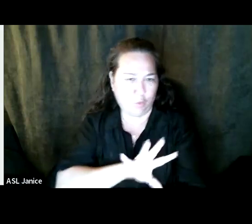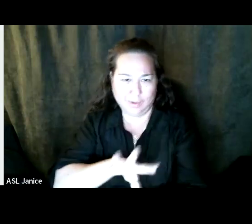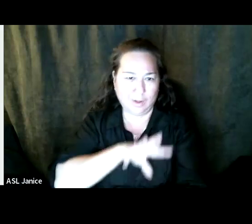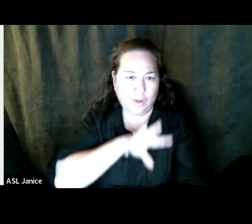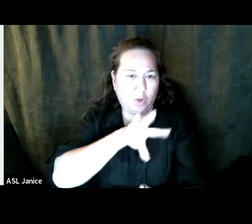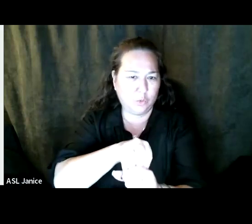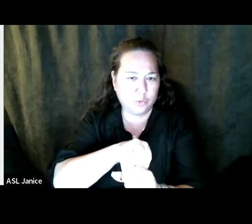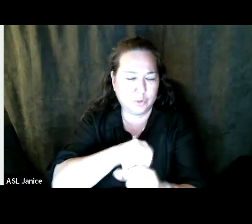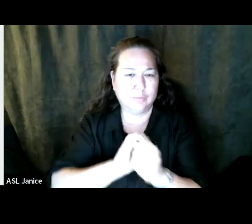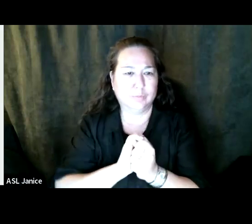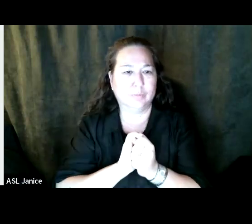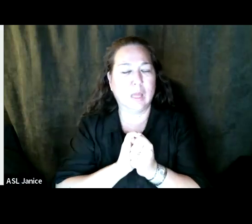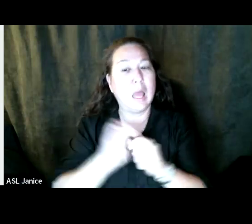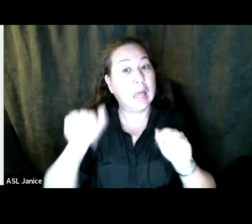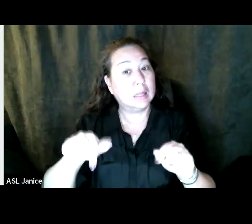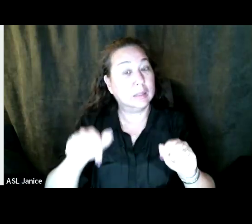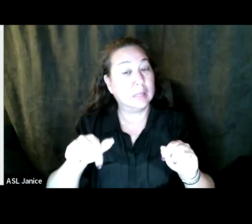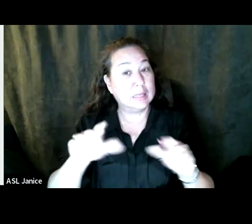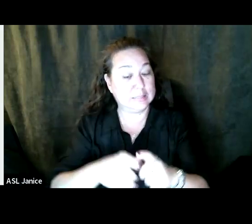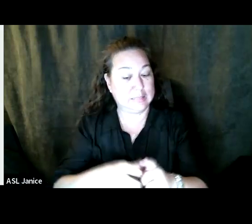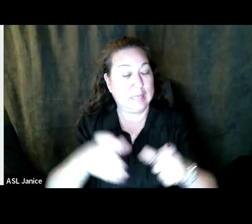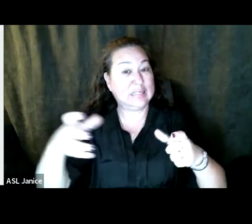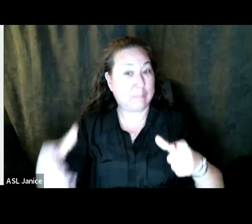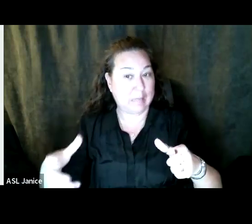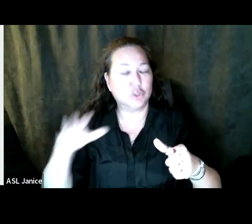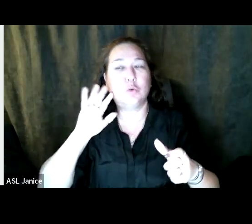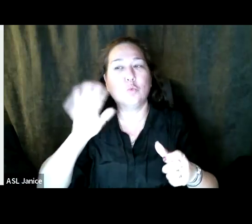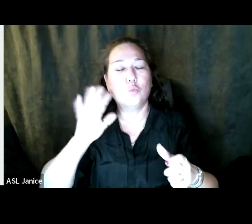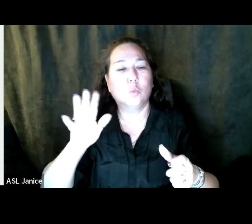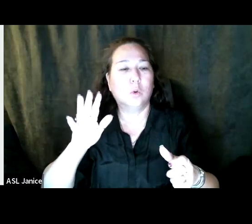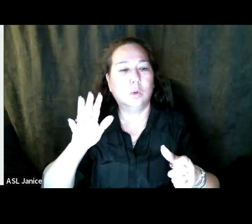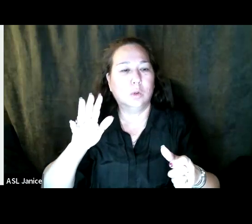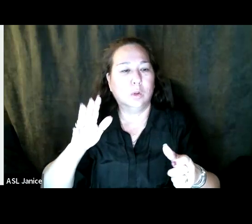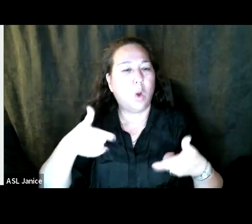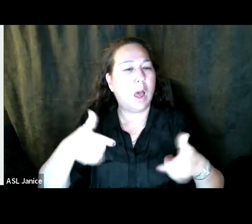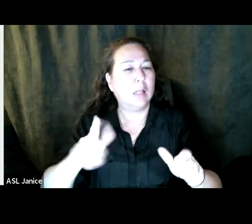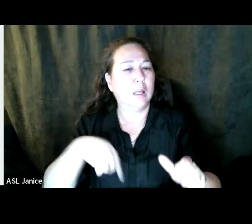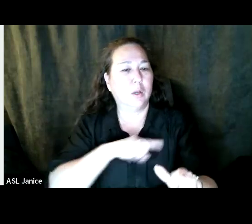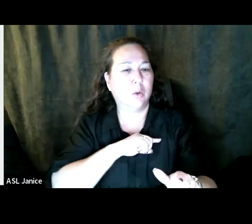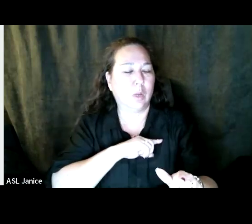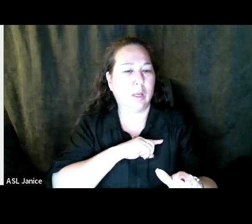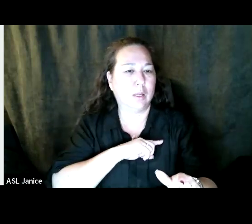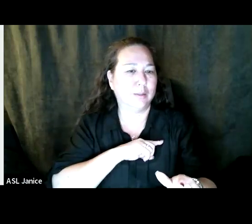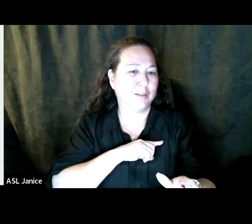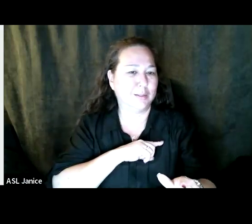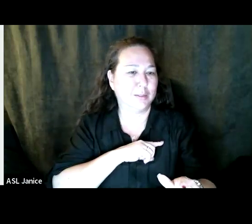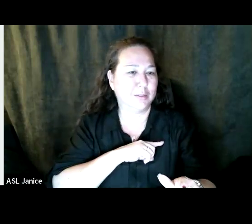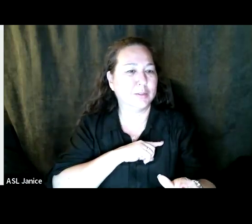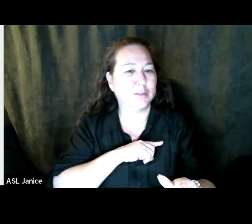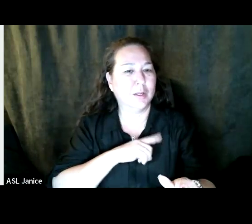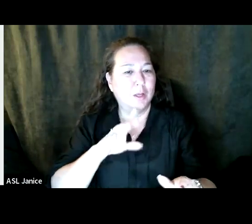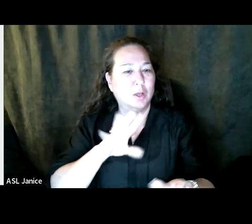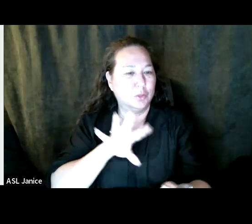This expansion will allow us to increase our Chapter 74 health assisting program, which includes